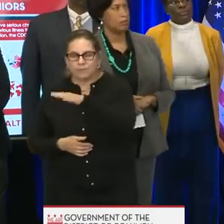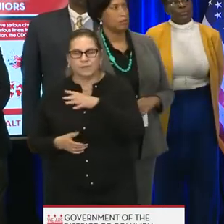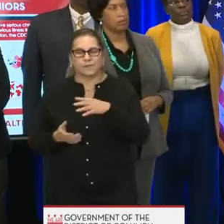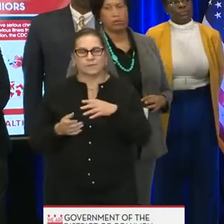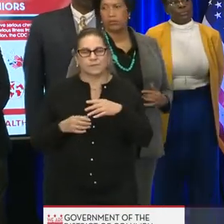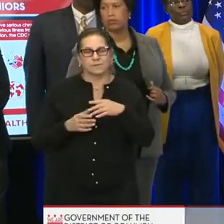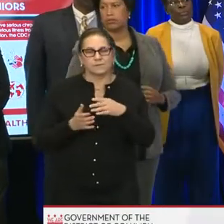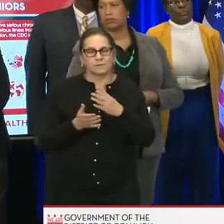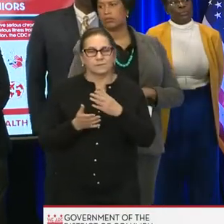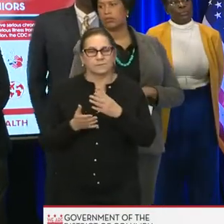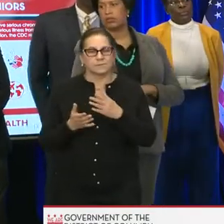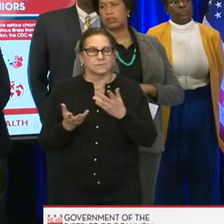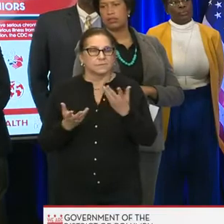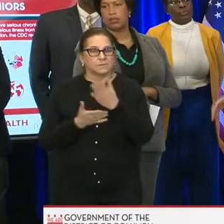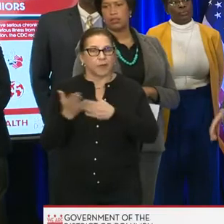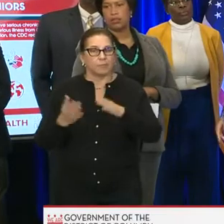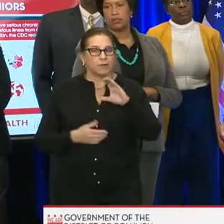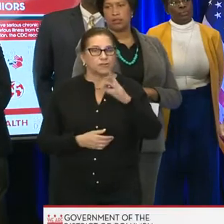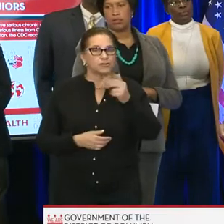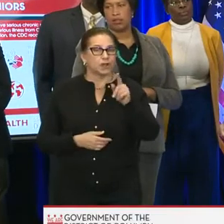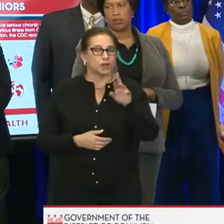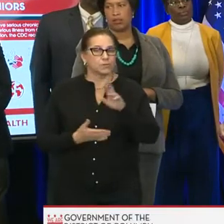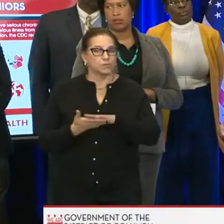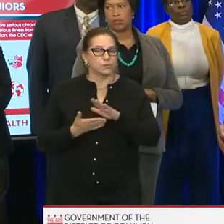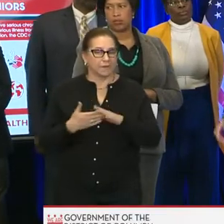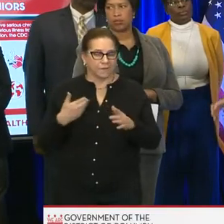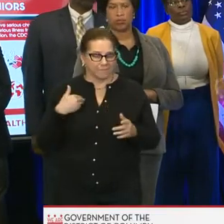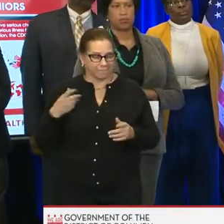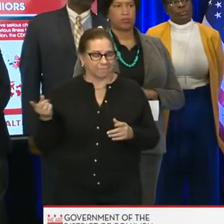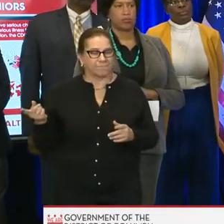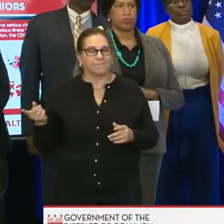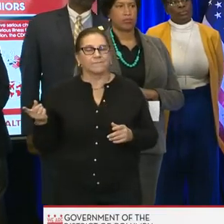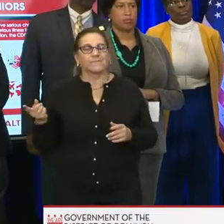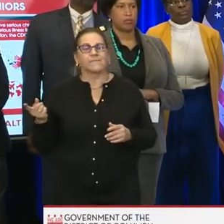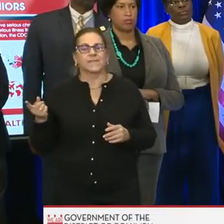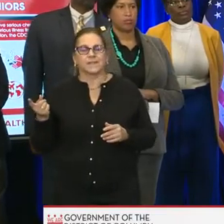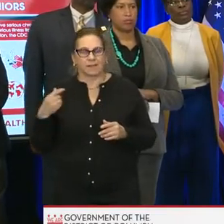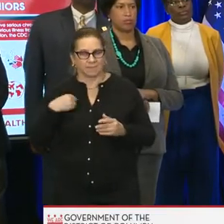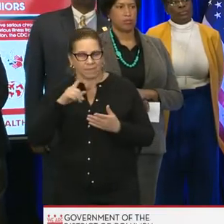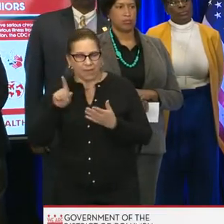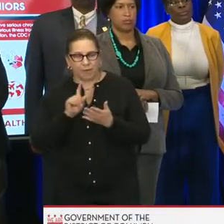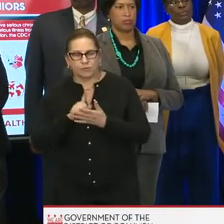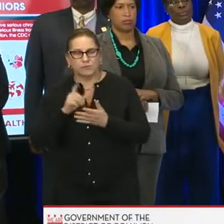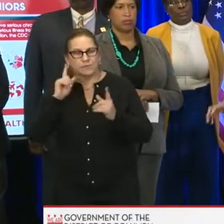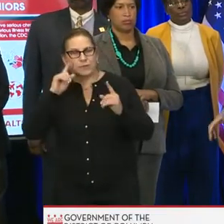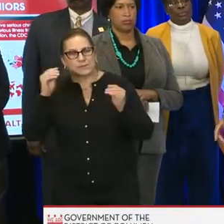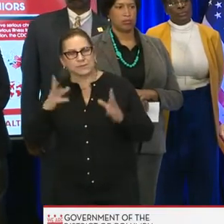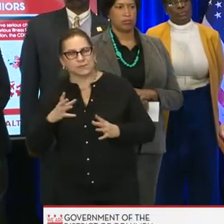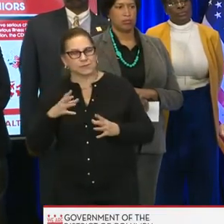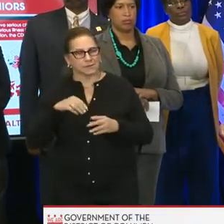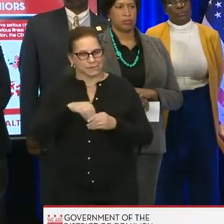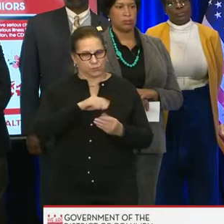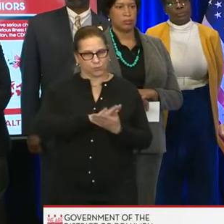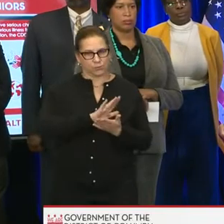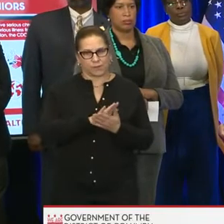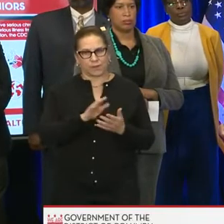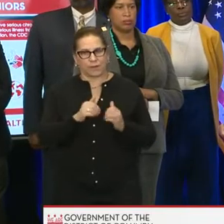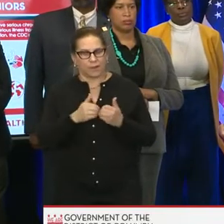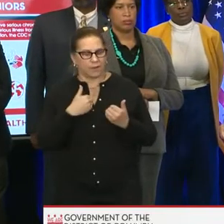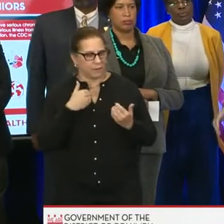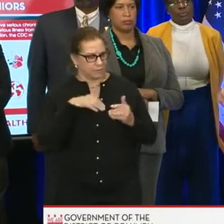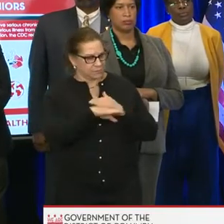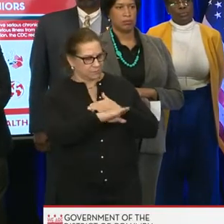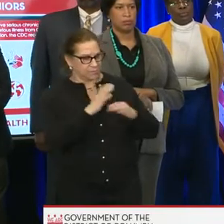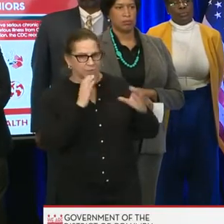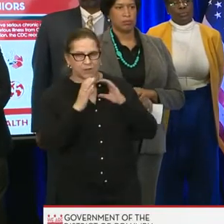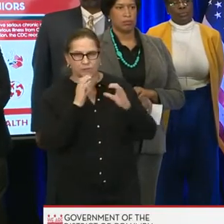post office hours for each school. So each school has a communication channel in which they will communicate to their